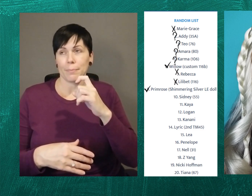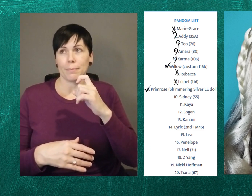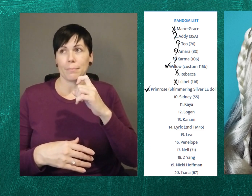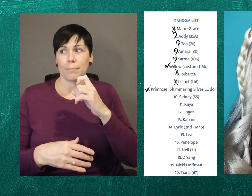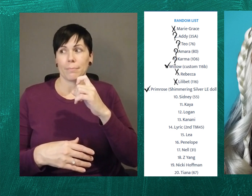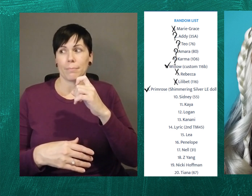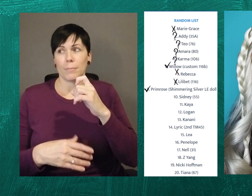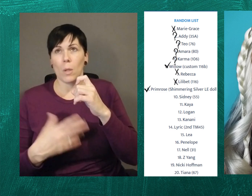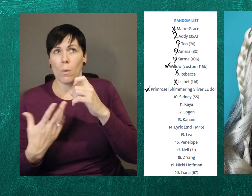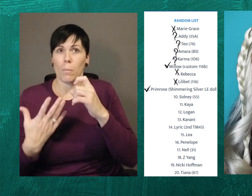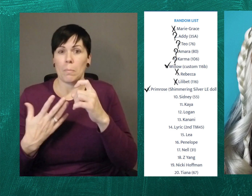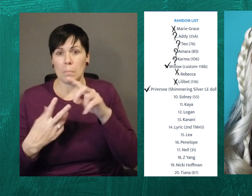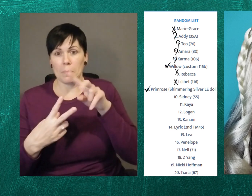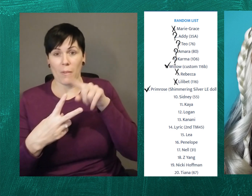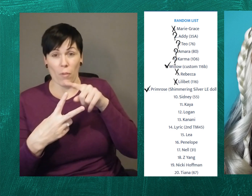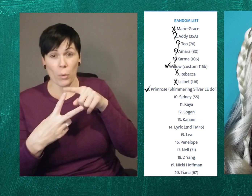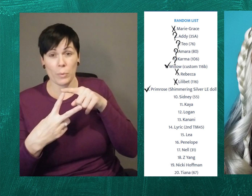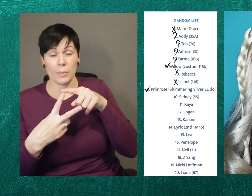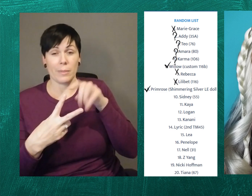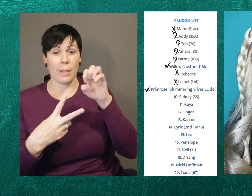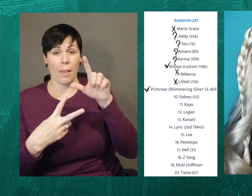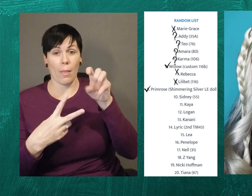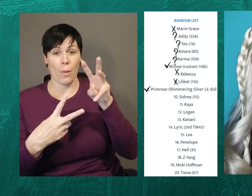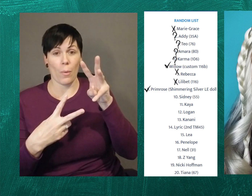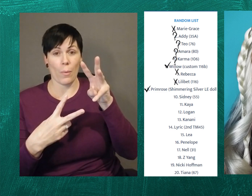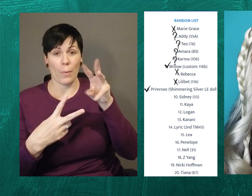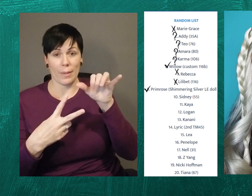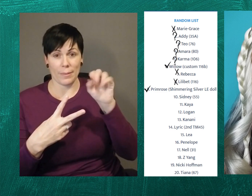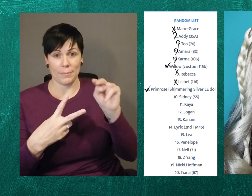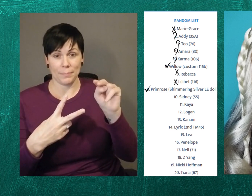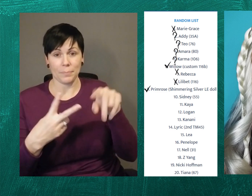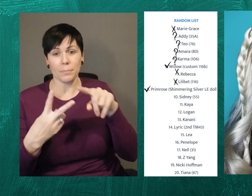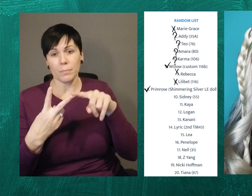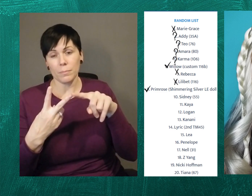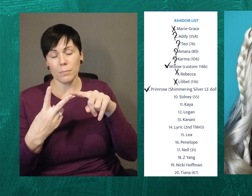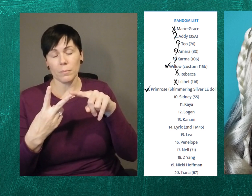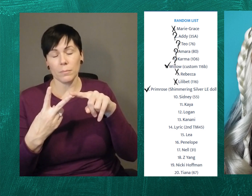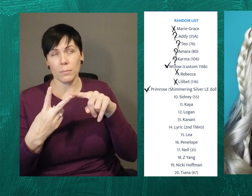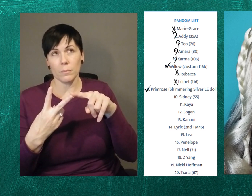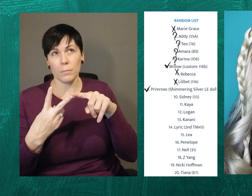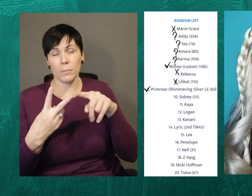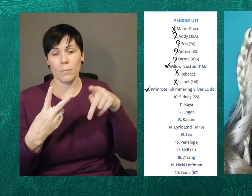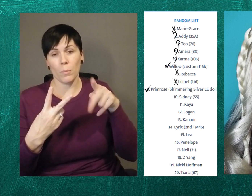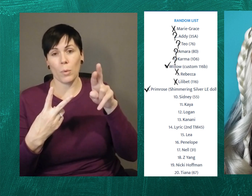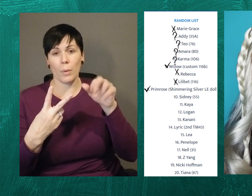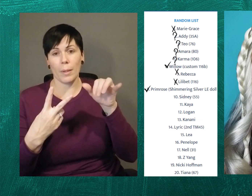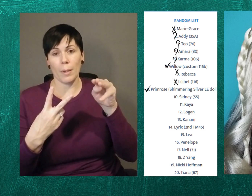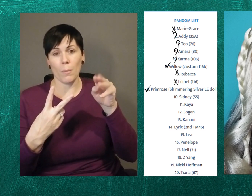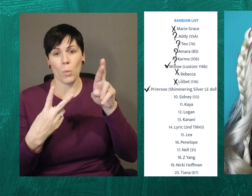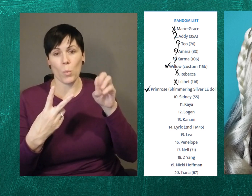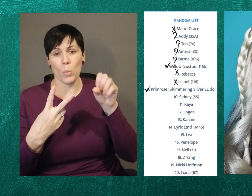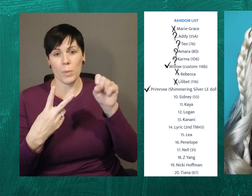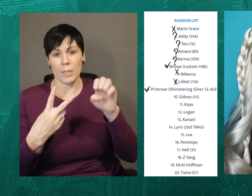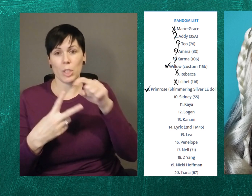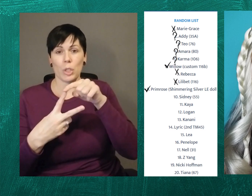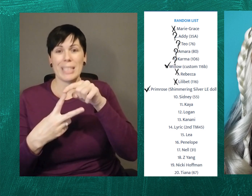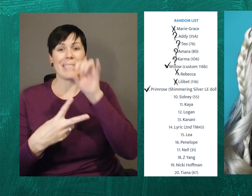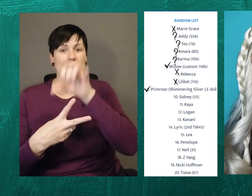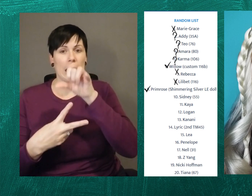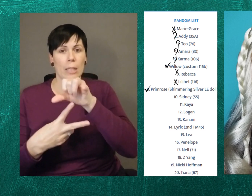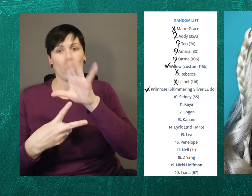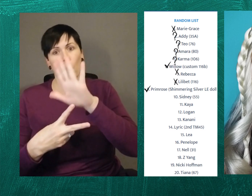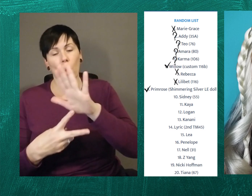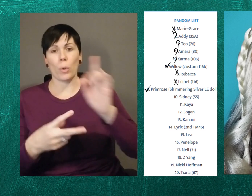who's the one that we kept completely intact and keep in her like gorgeous elvish